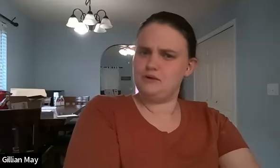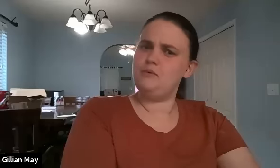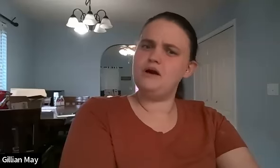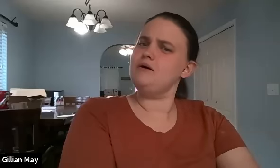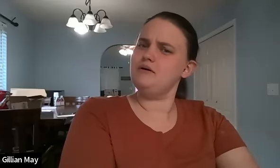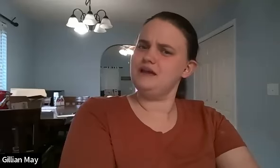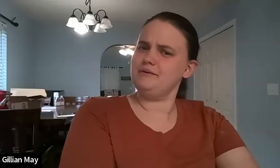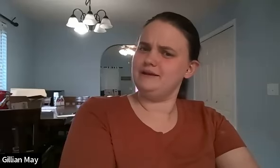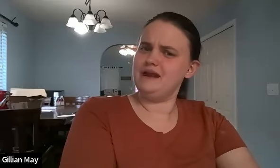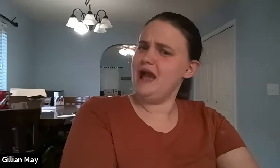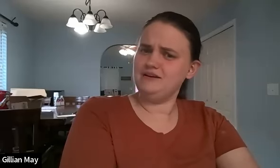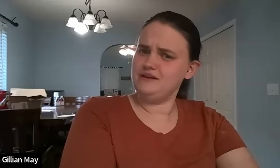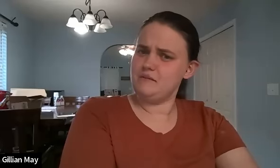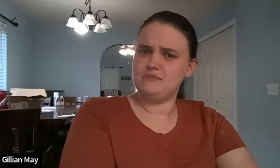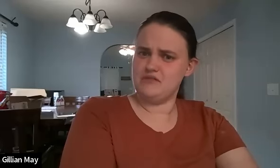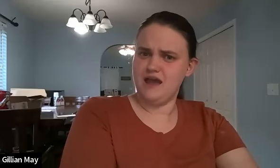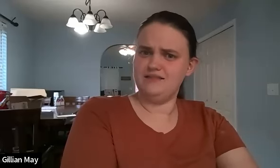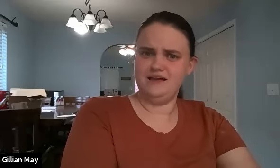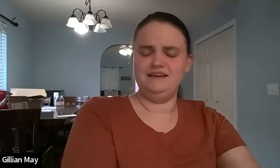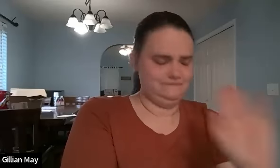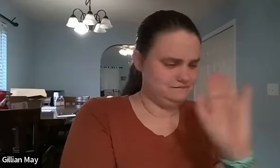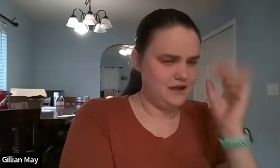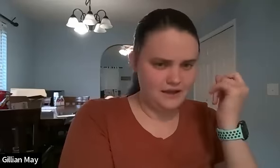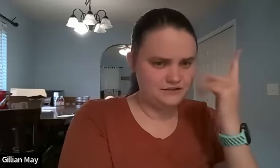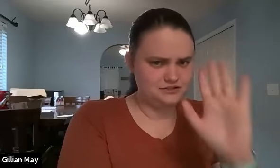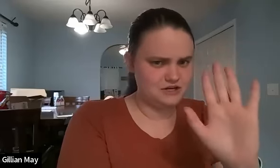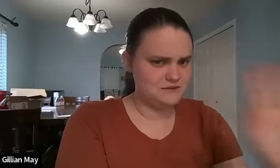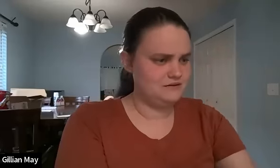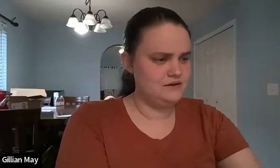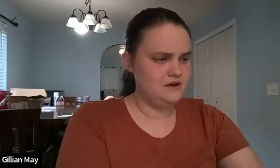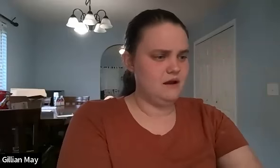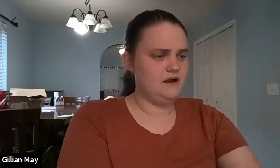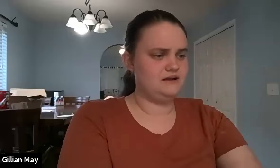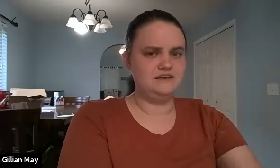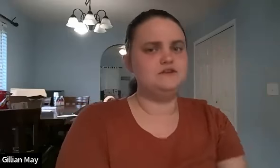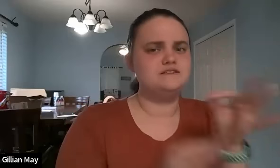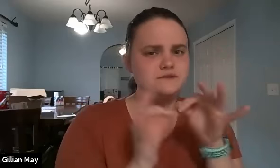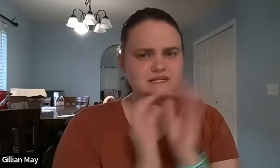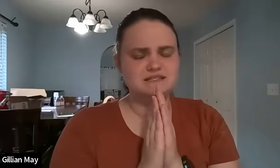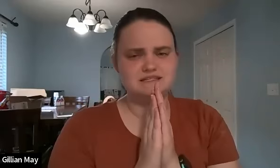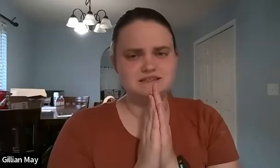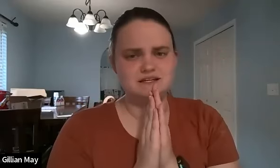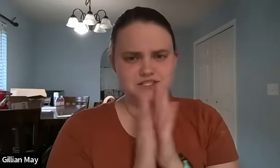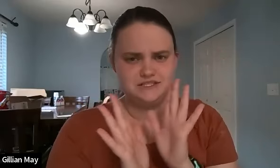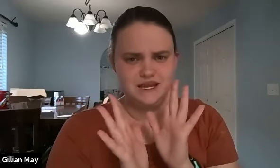like, whoa, okay, wait a minute, I can't remember that. Like, trust me, I'm not gonna give you guys full sentences to sign just yet.